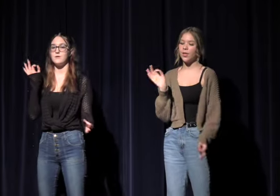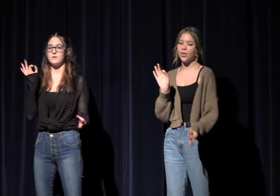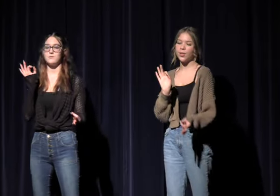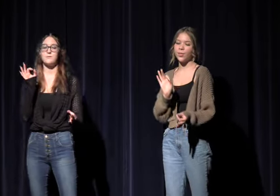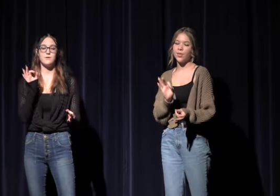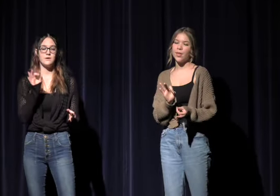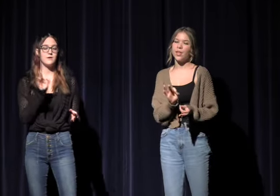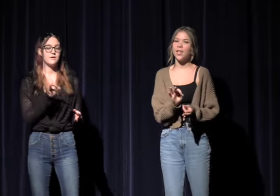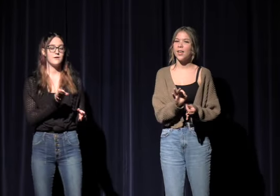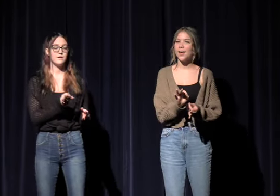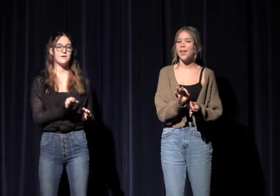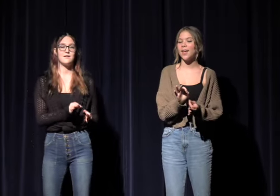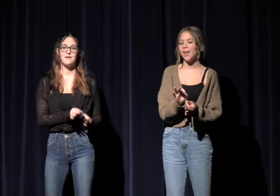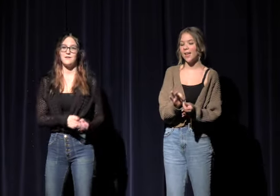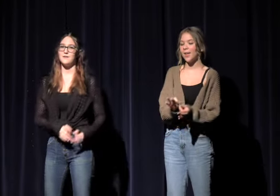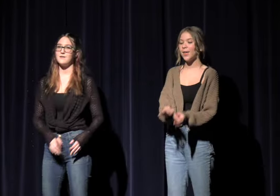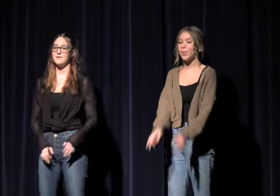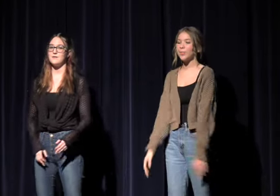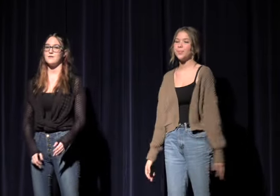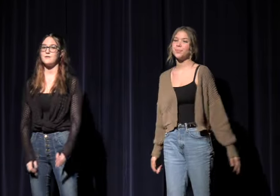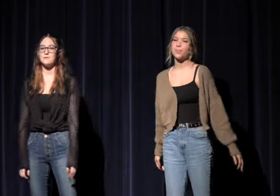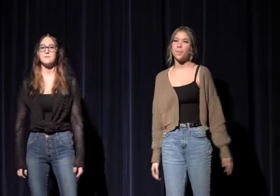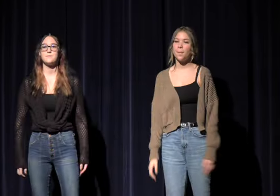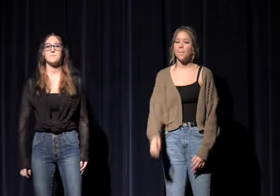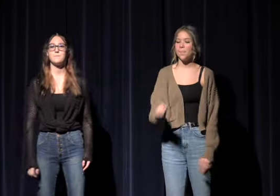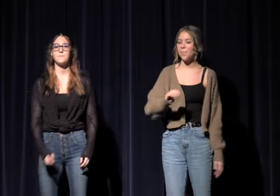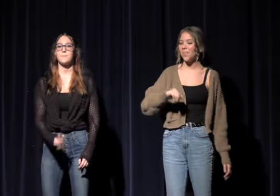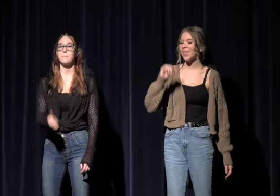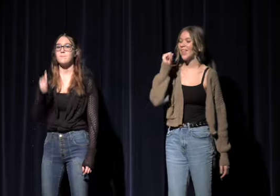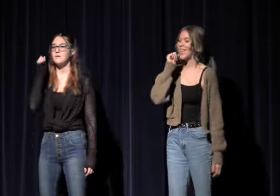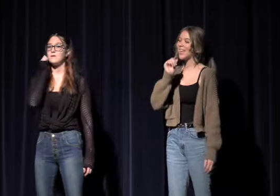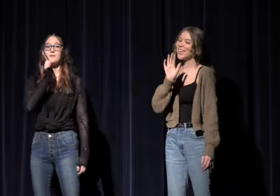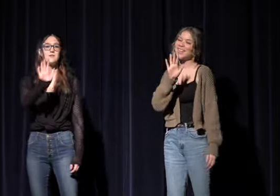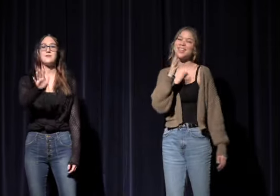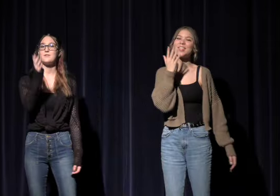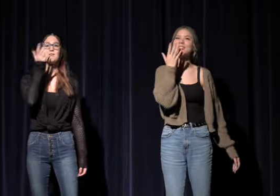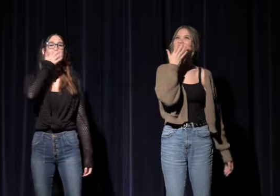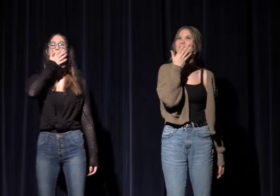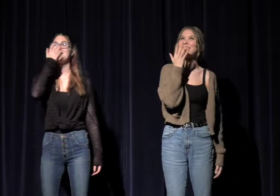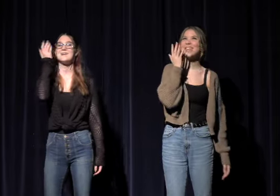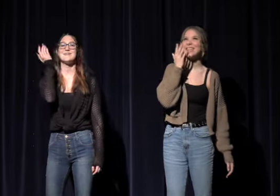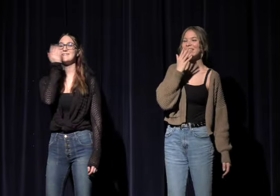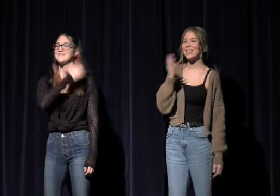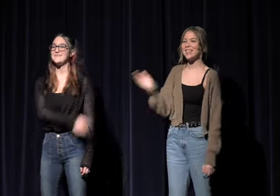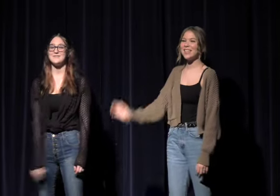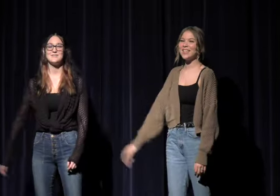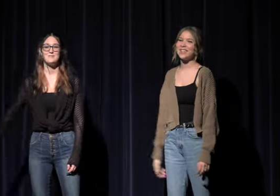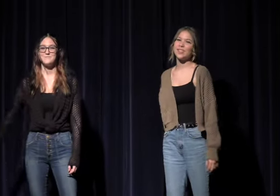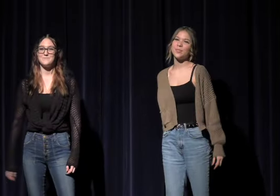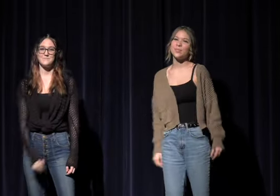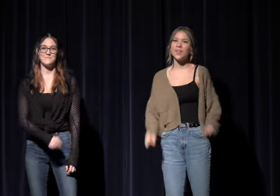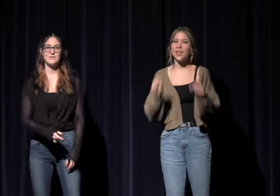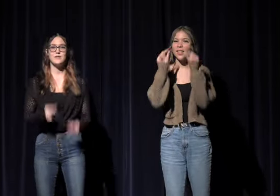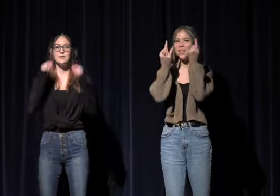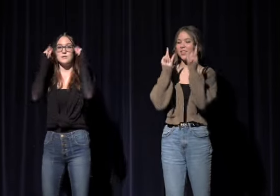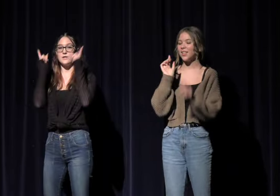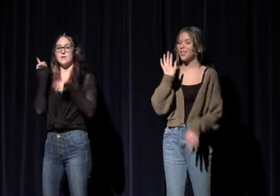you are Full of amazing Just